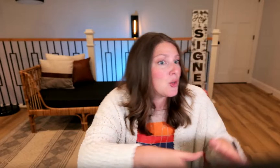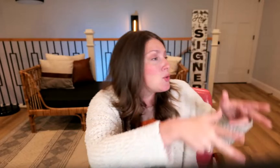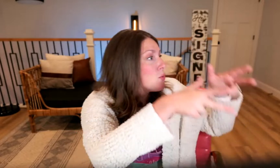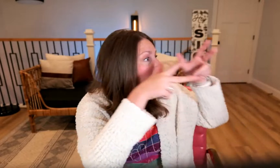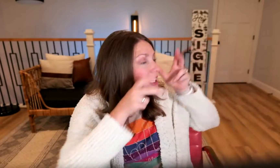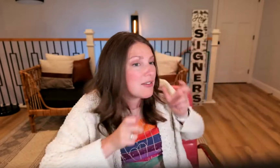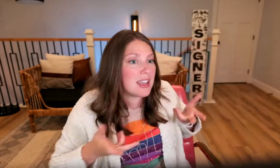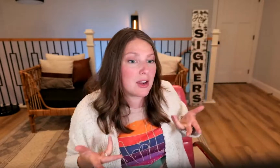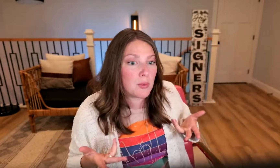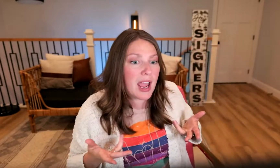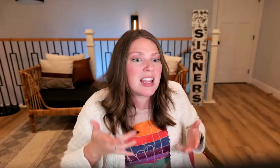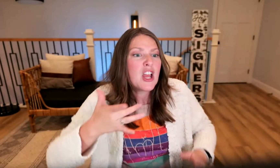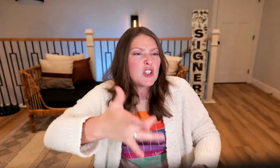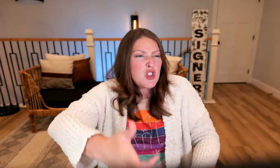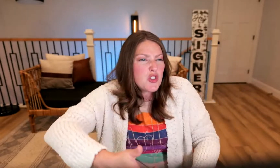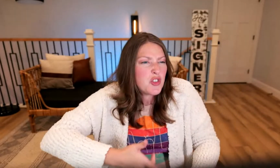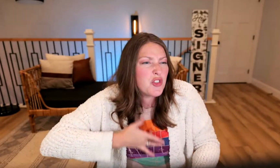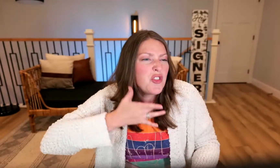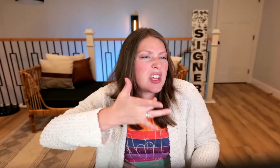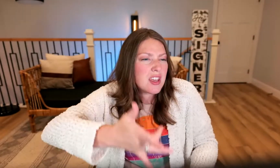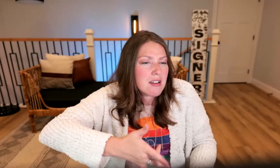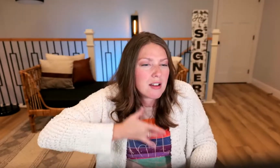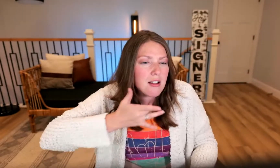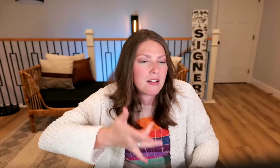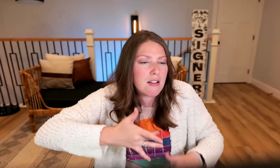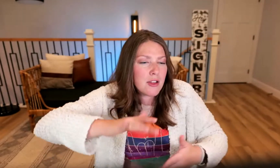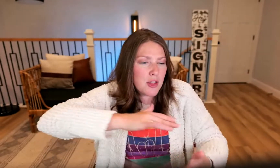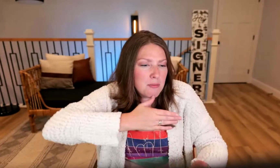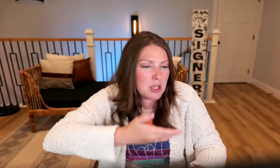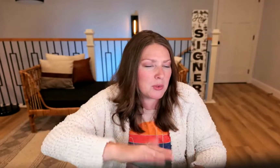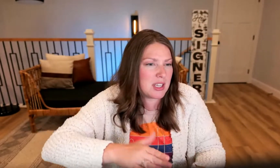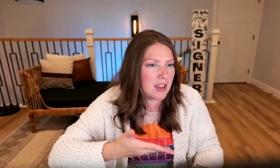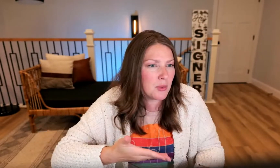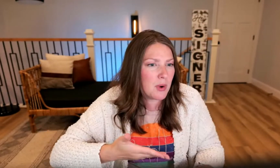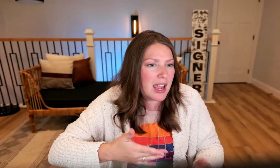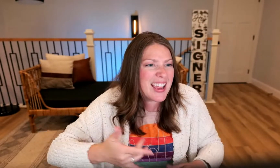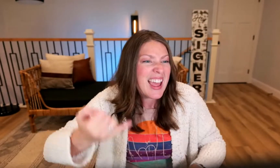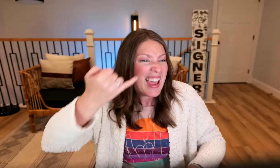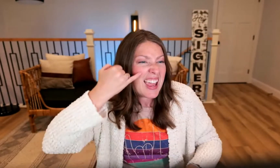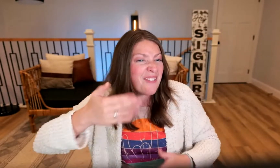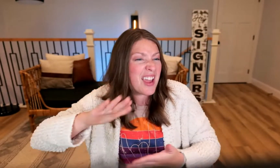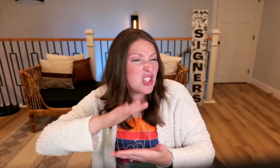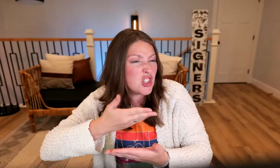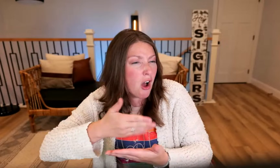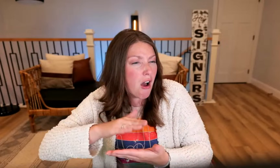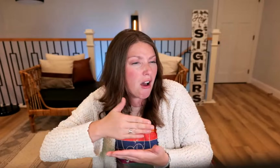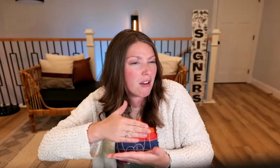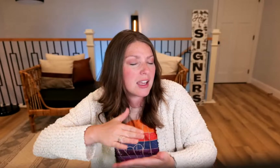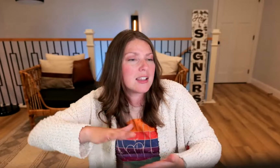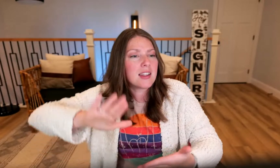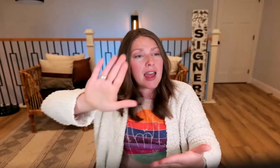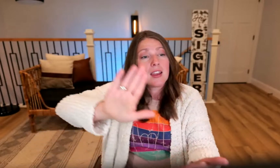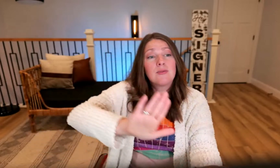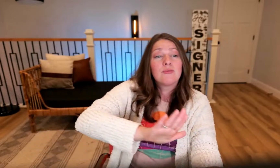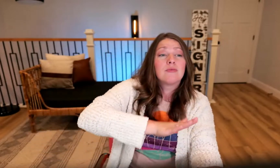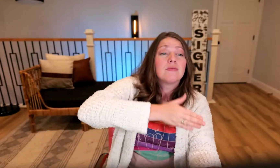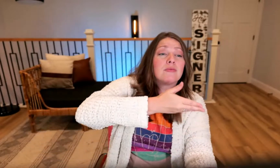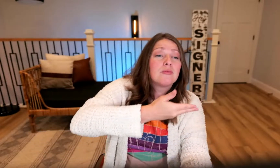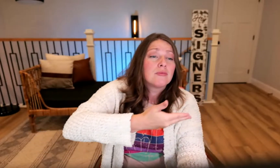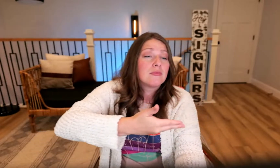who's receiving it, right? To feel the music, right? If a song is like,